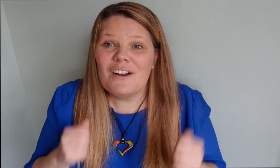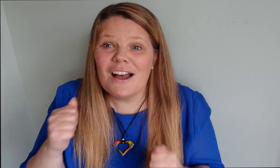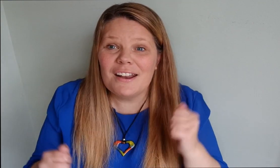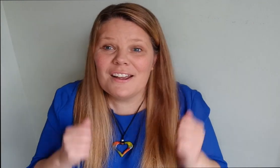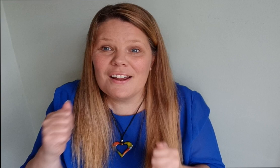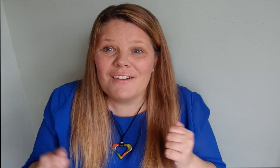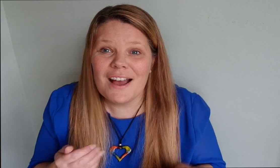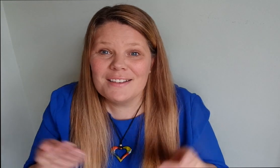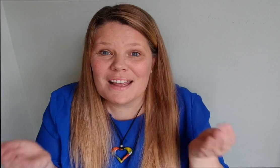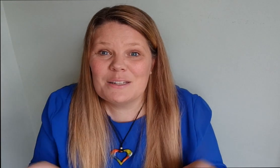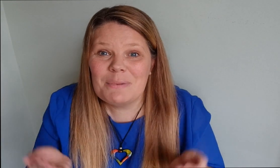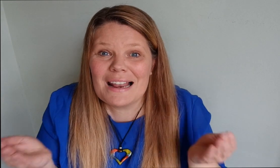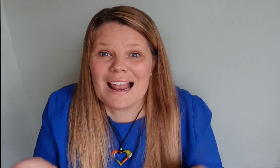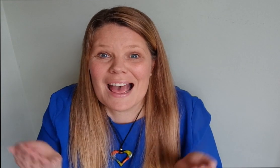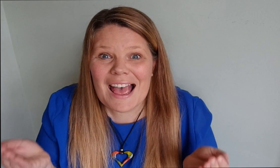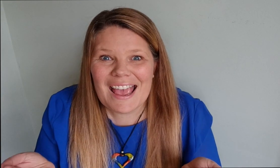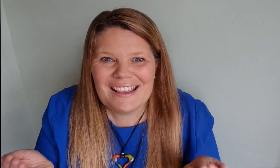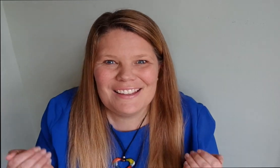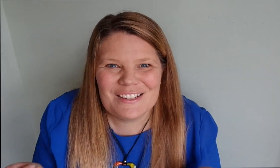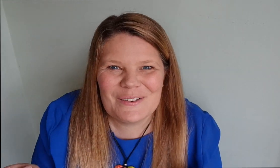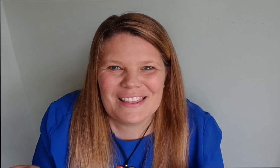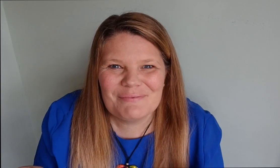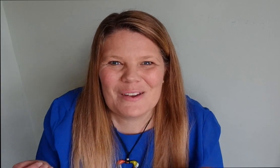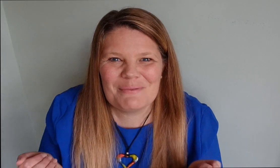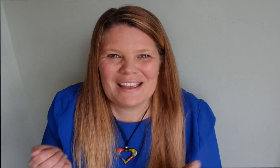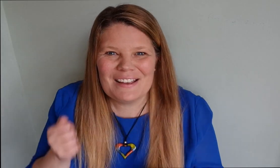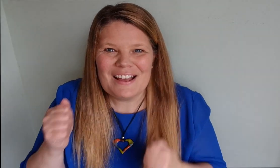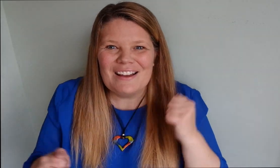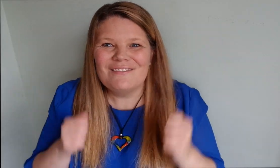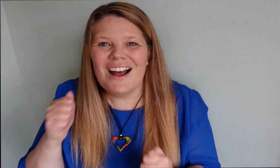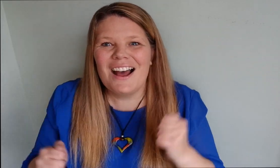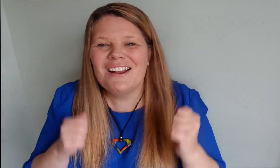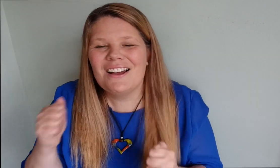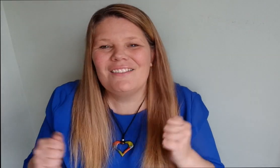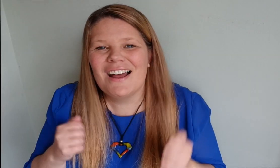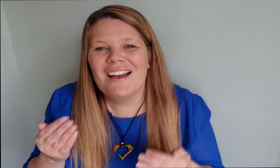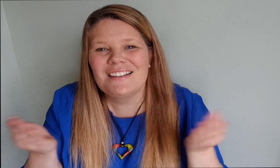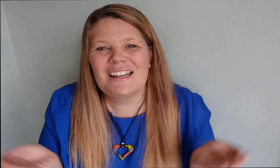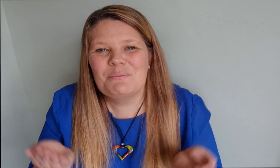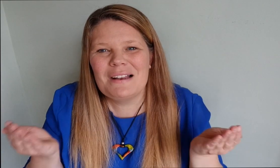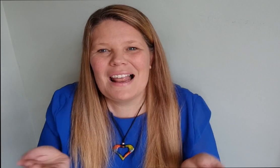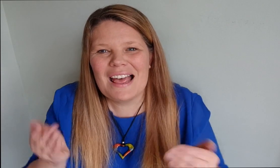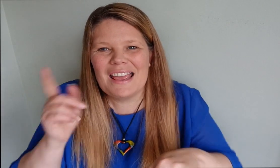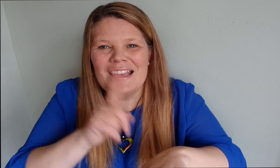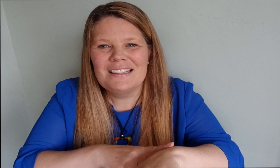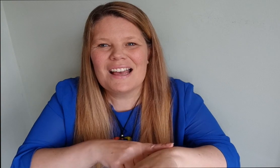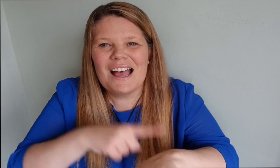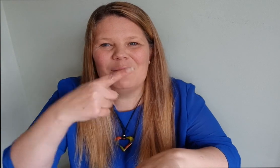Run around and play. You do it with me? Run around and play. Time to